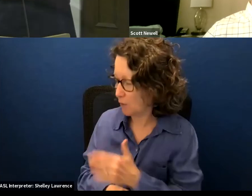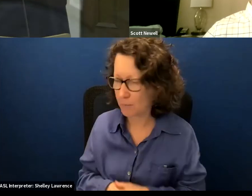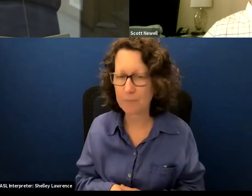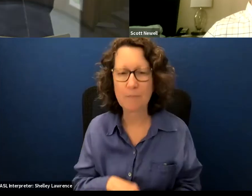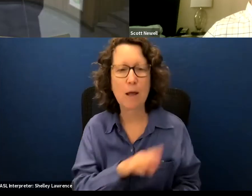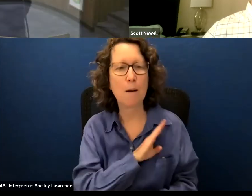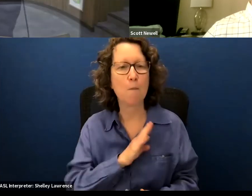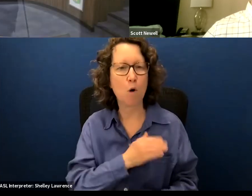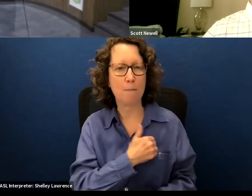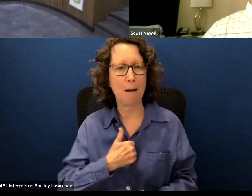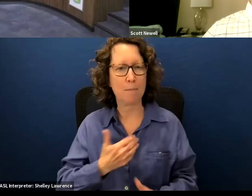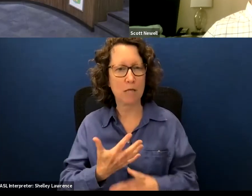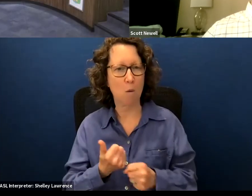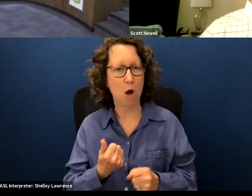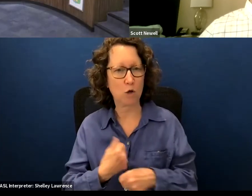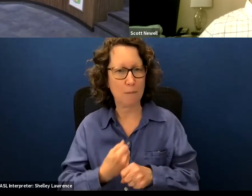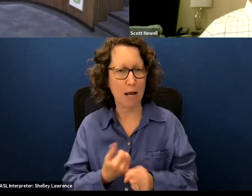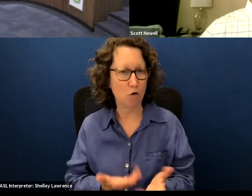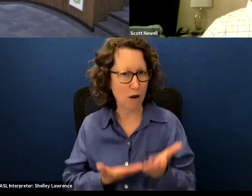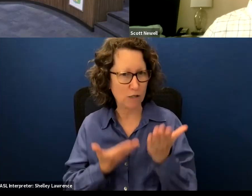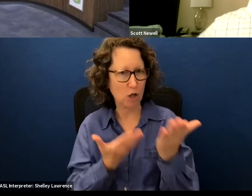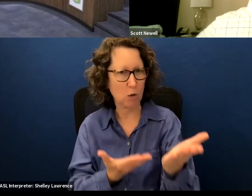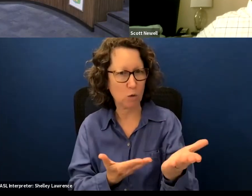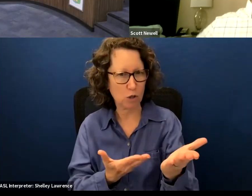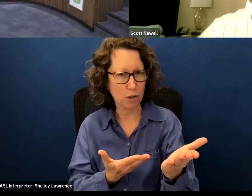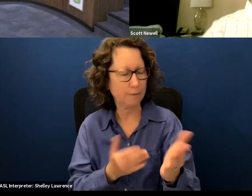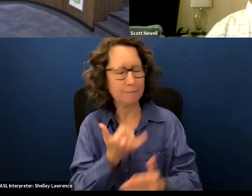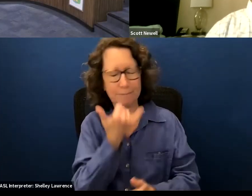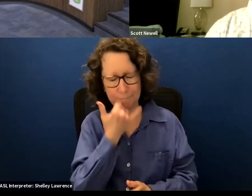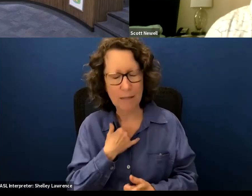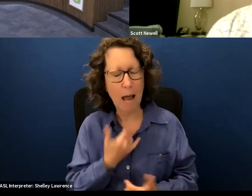Board members, I'd like to make a motion,